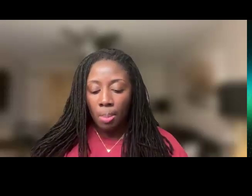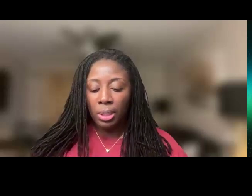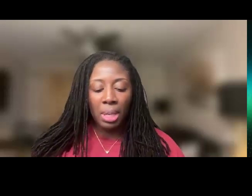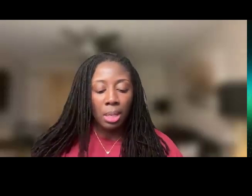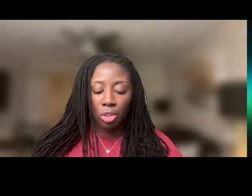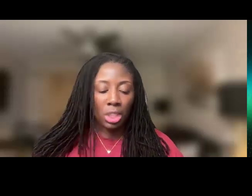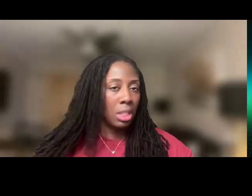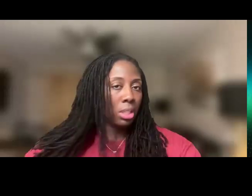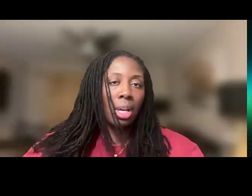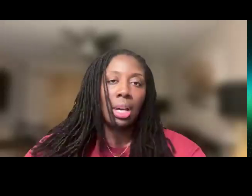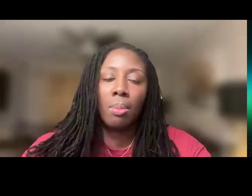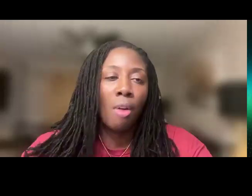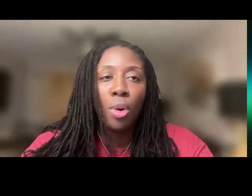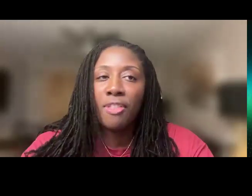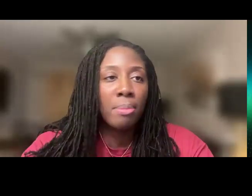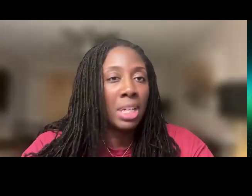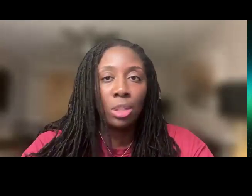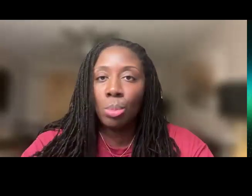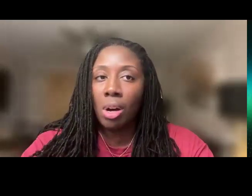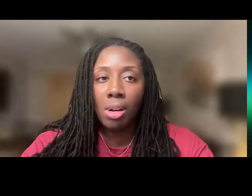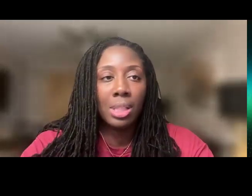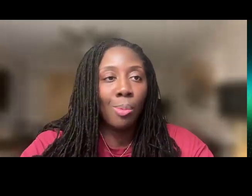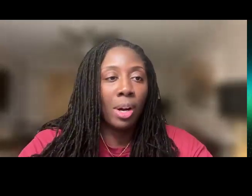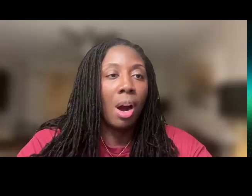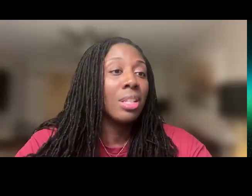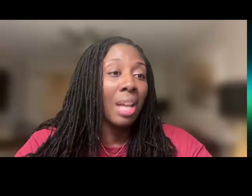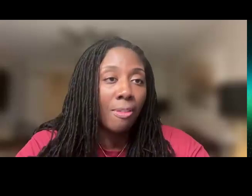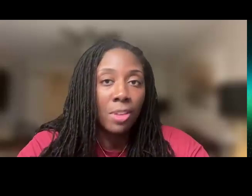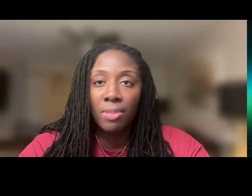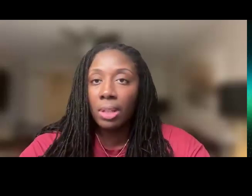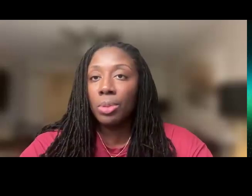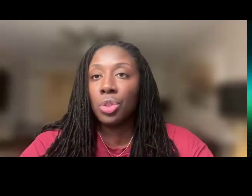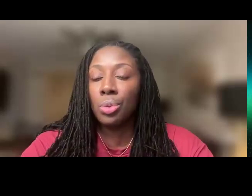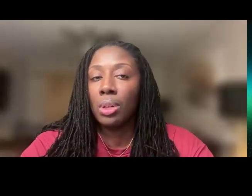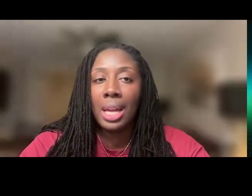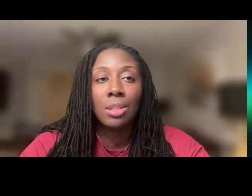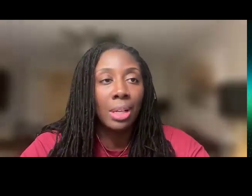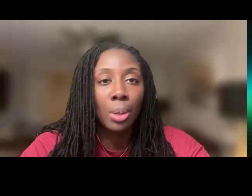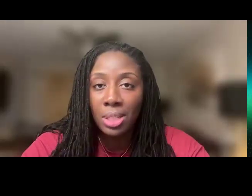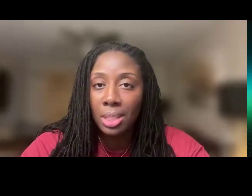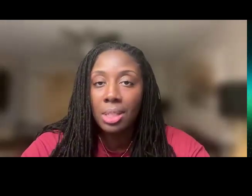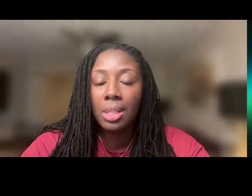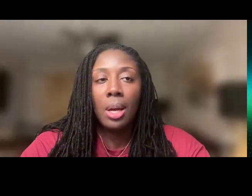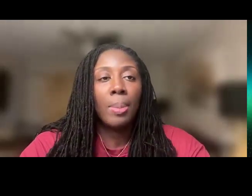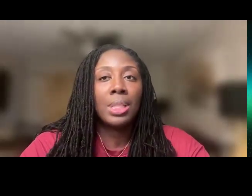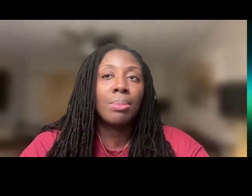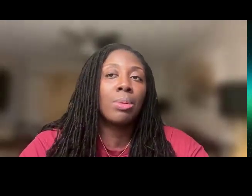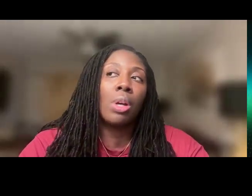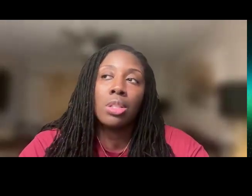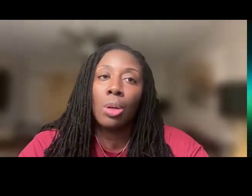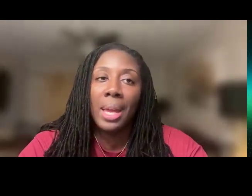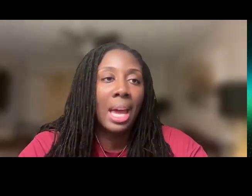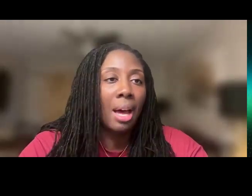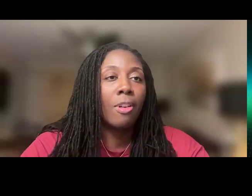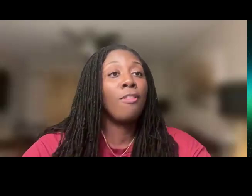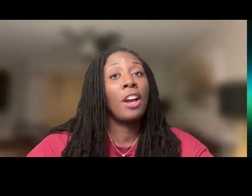interested. But the meetups are just 45-minute Zoom calls where our staff is available to answer any questions. But sometimes